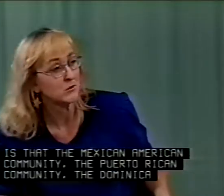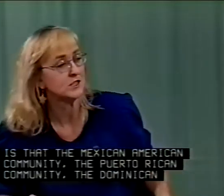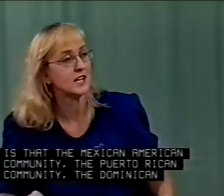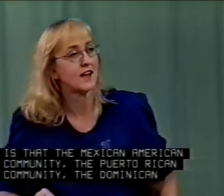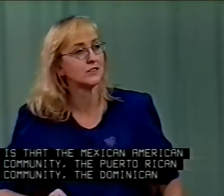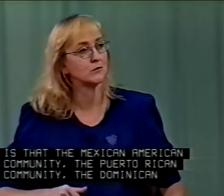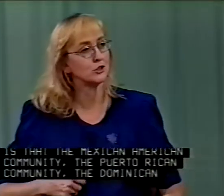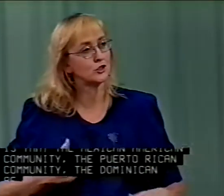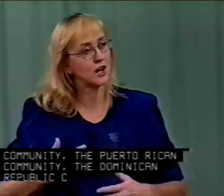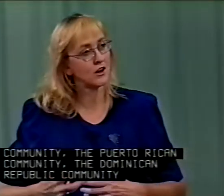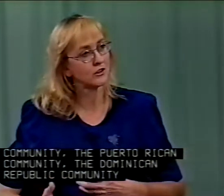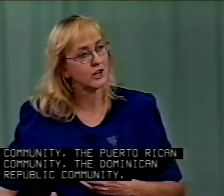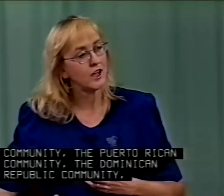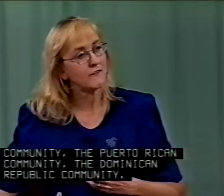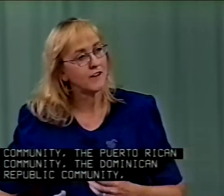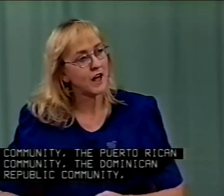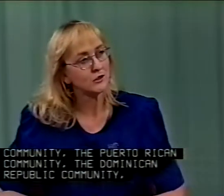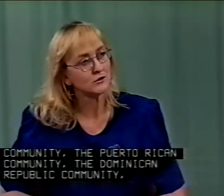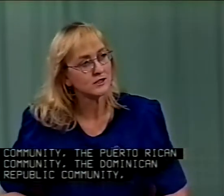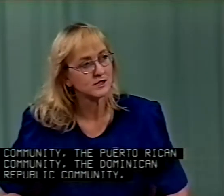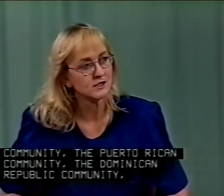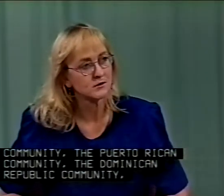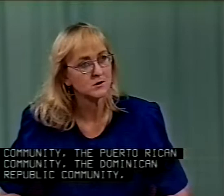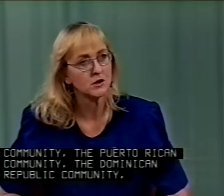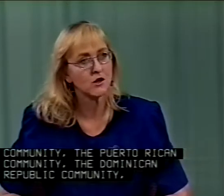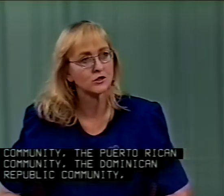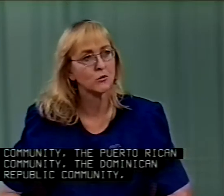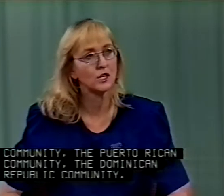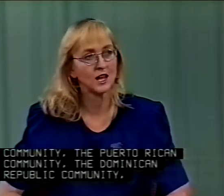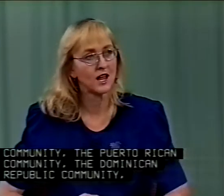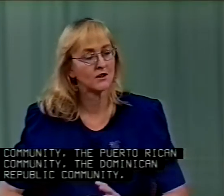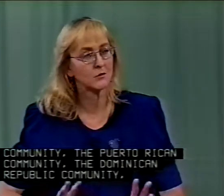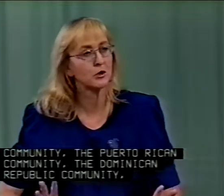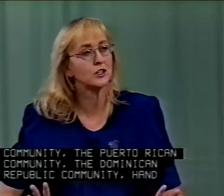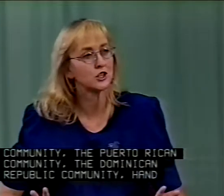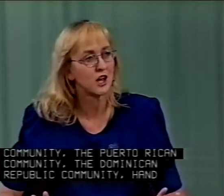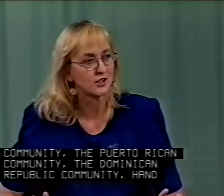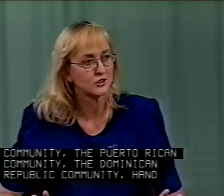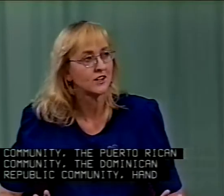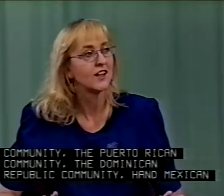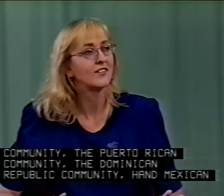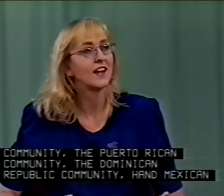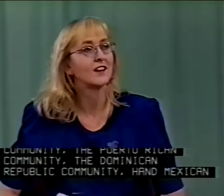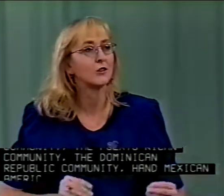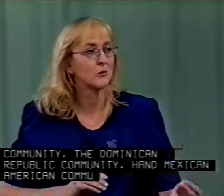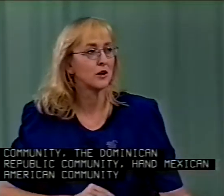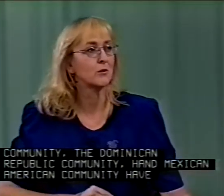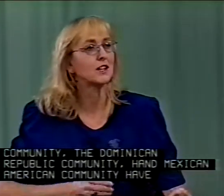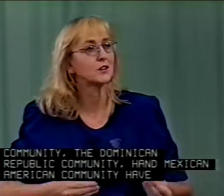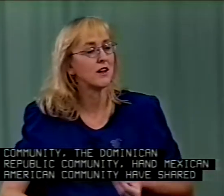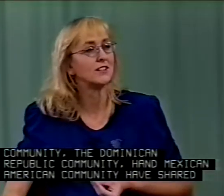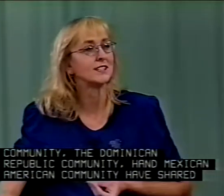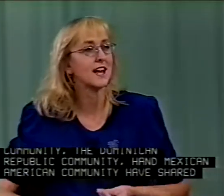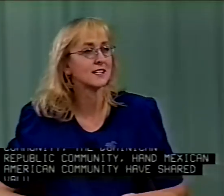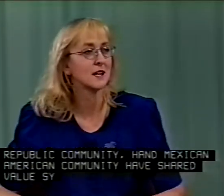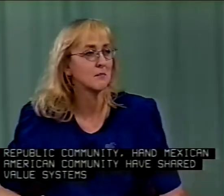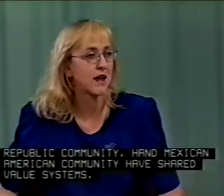community have some shared values and systems, but also we can't prejudge that if you're Puerto Rican, you have an exact same